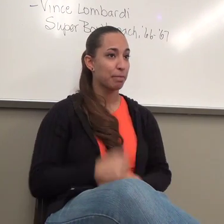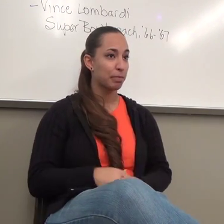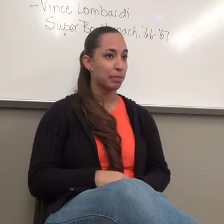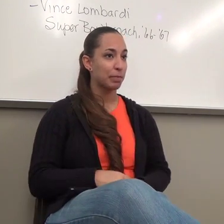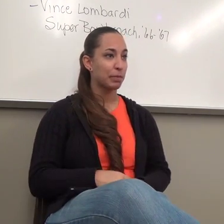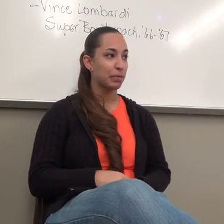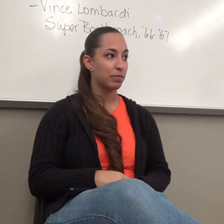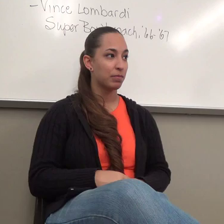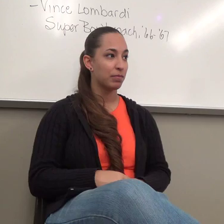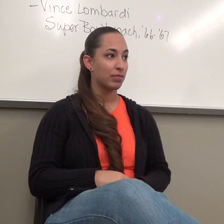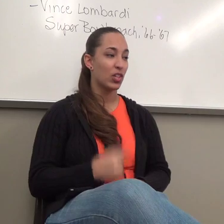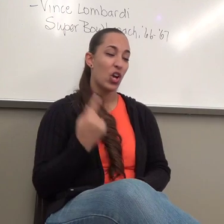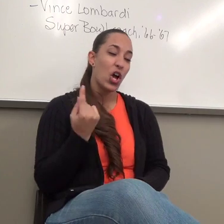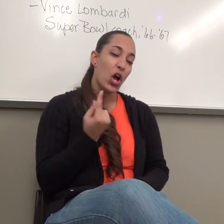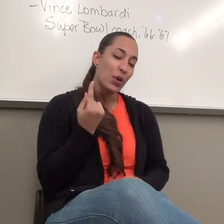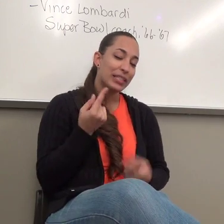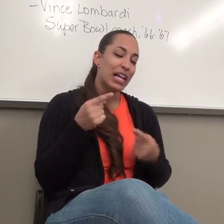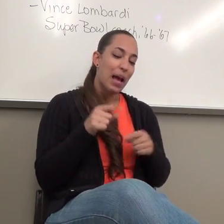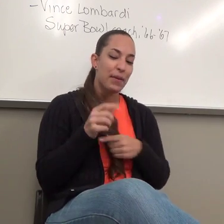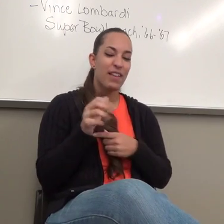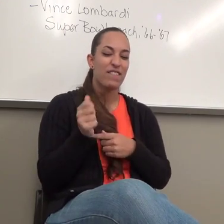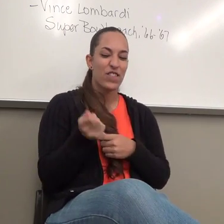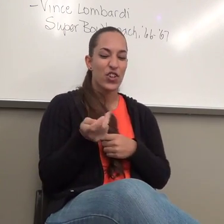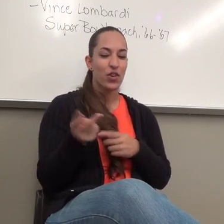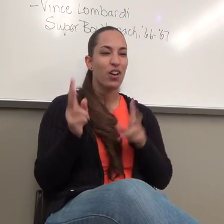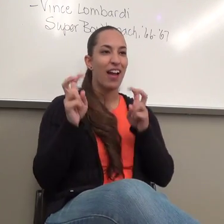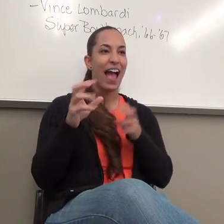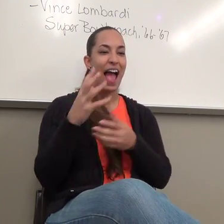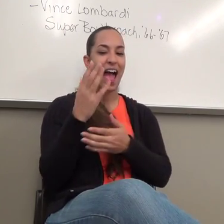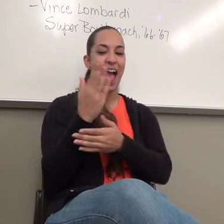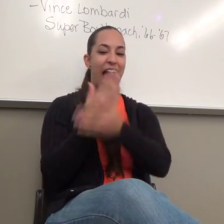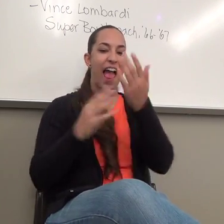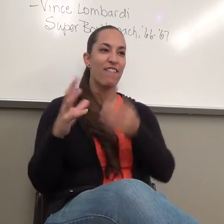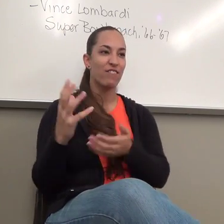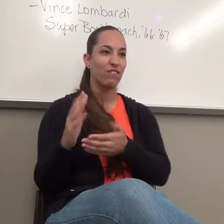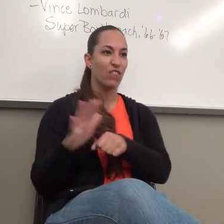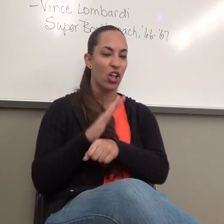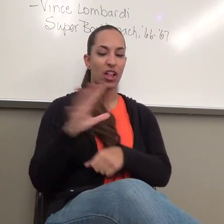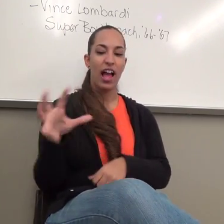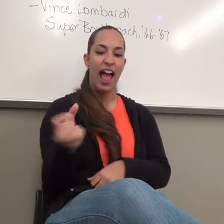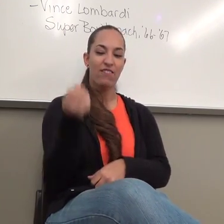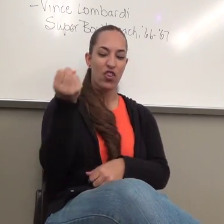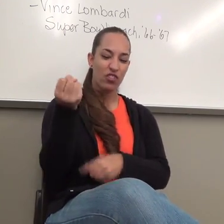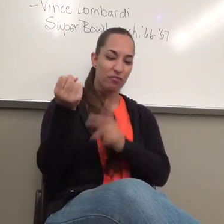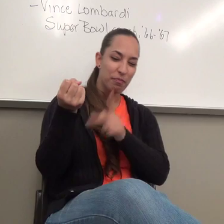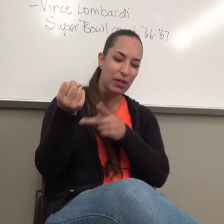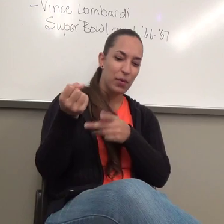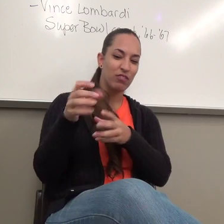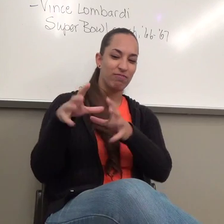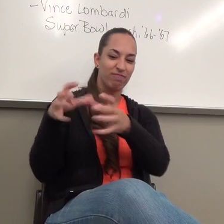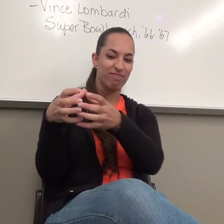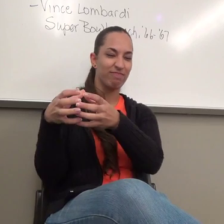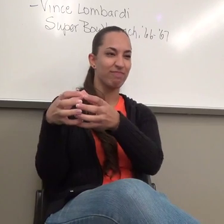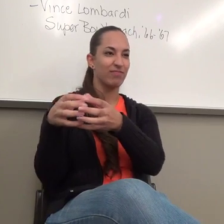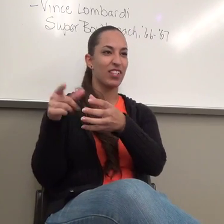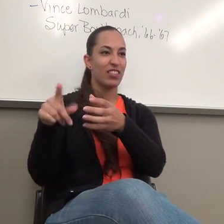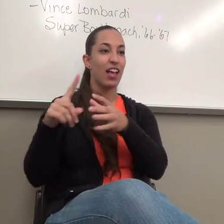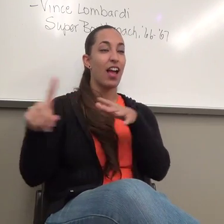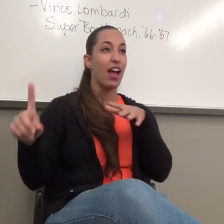It always happens. A handful of people, just like I said, they get in and they realize that they have signed up for too many